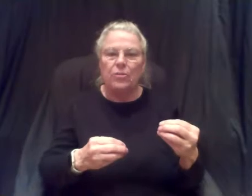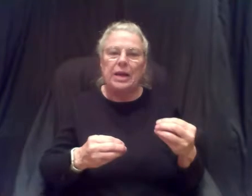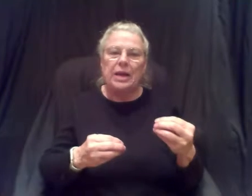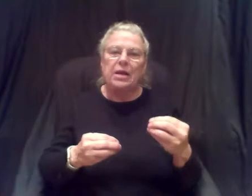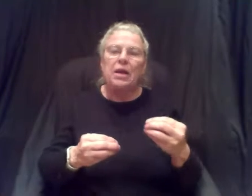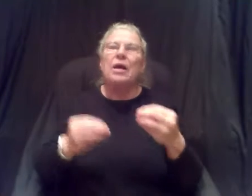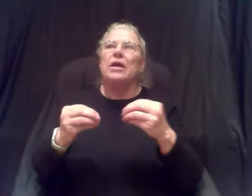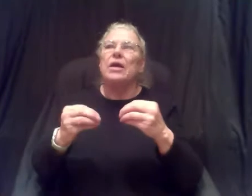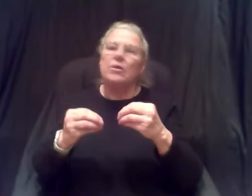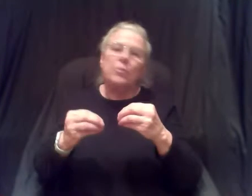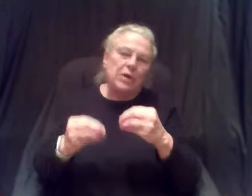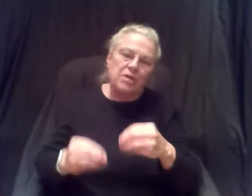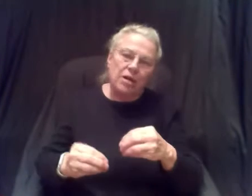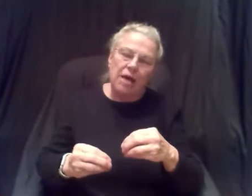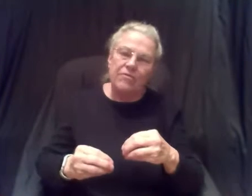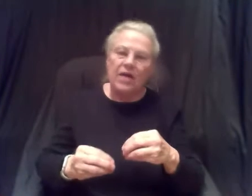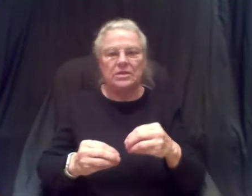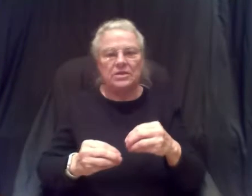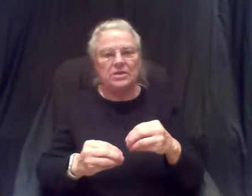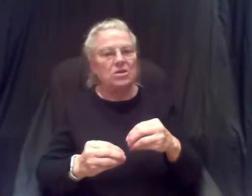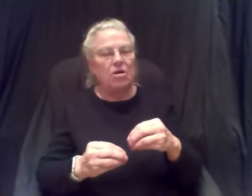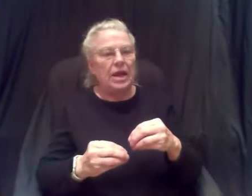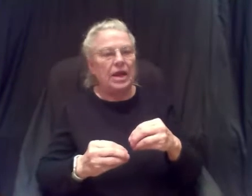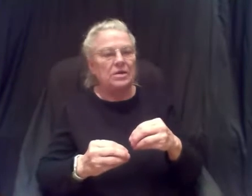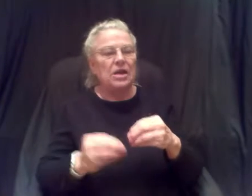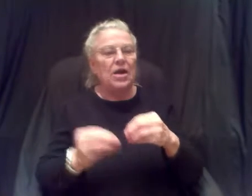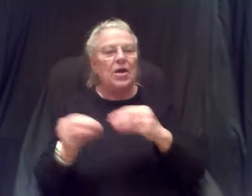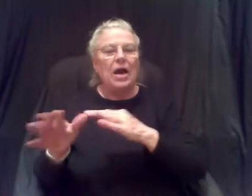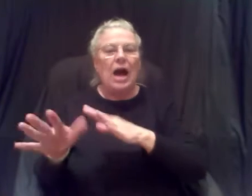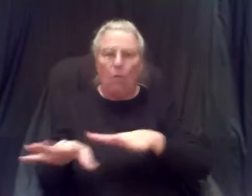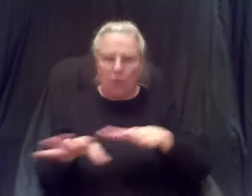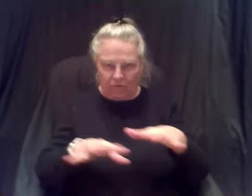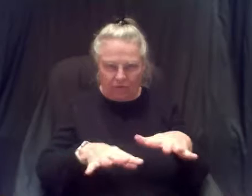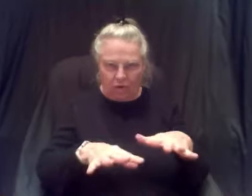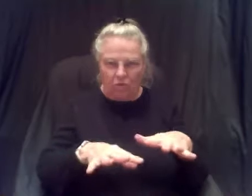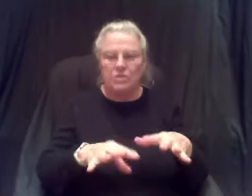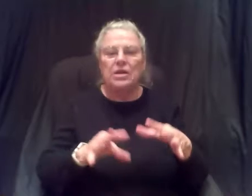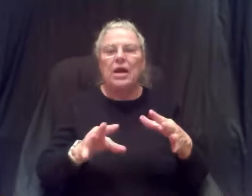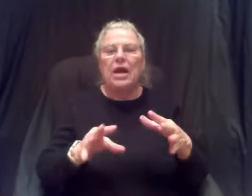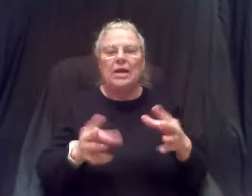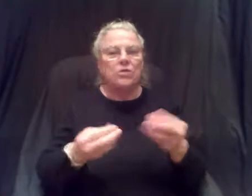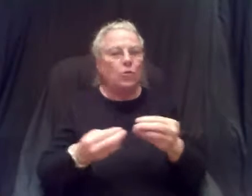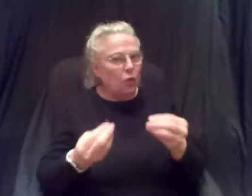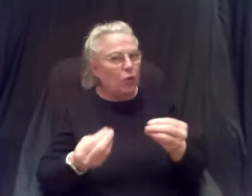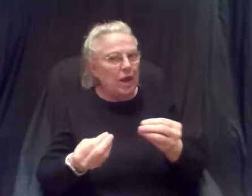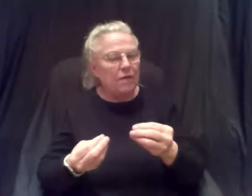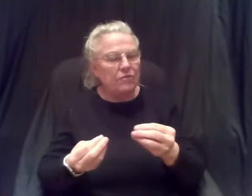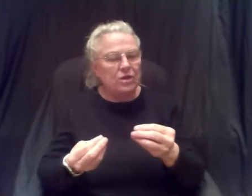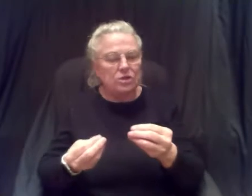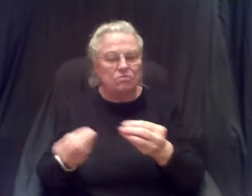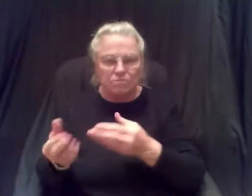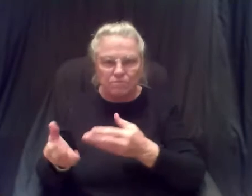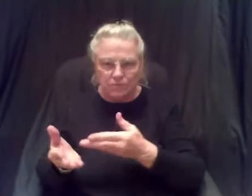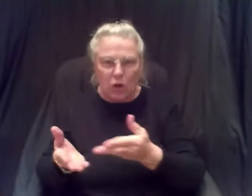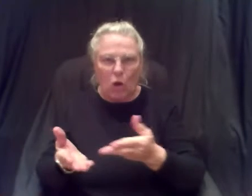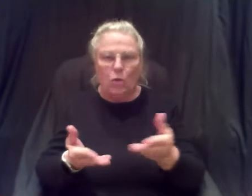meaning. It depends on how fast the song is, how it flows, and so you're going to have to just go with the